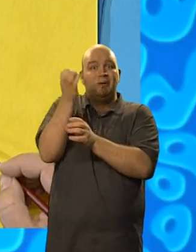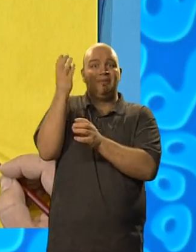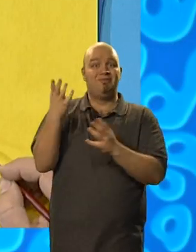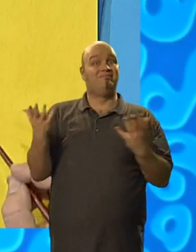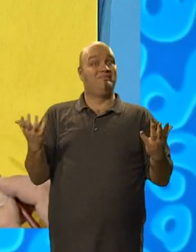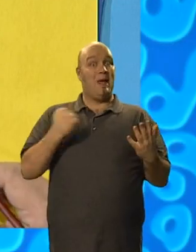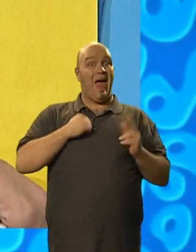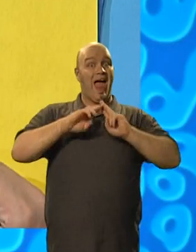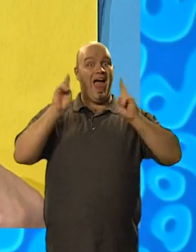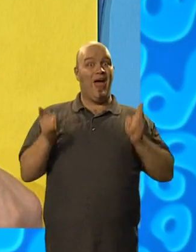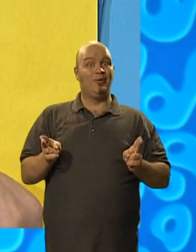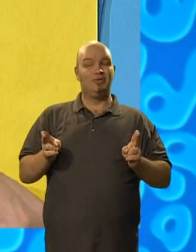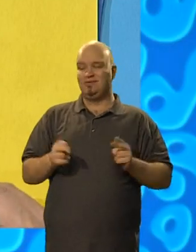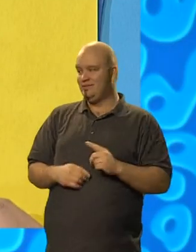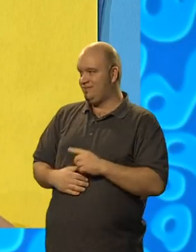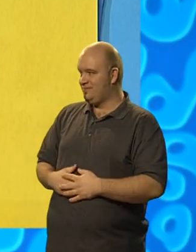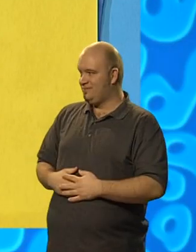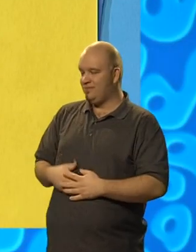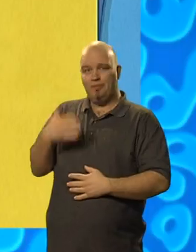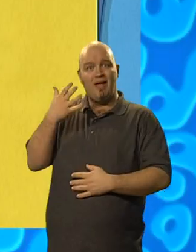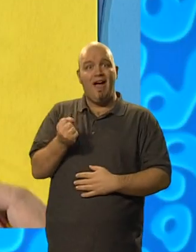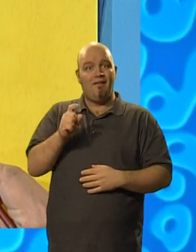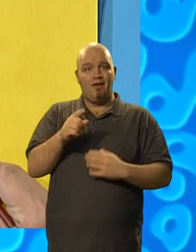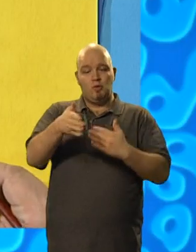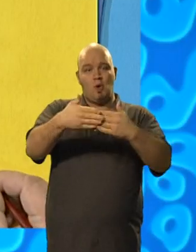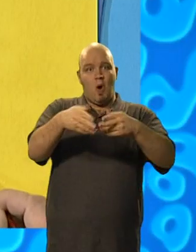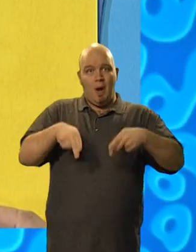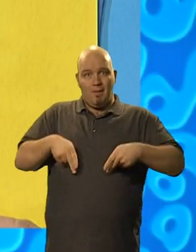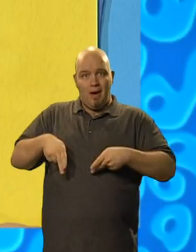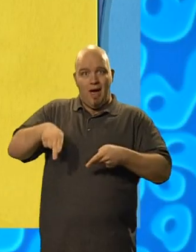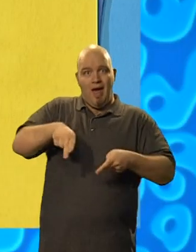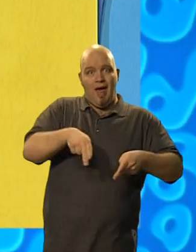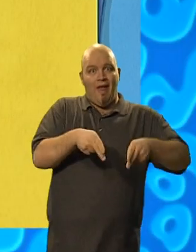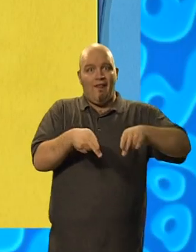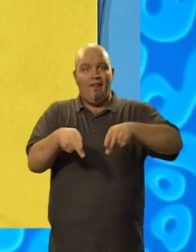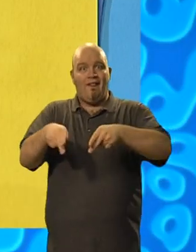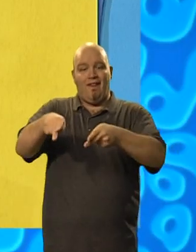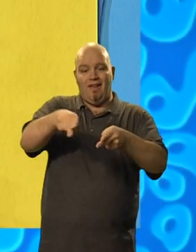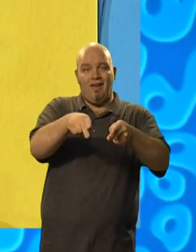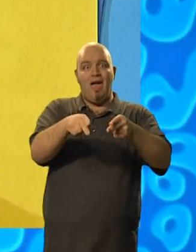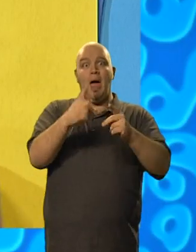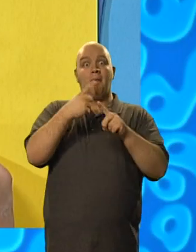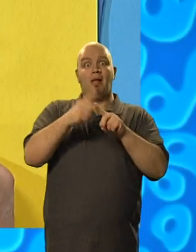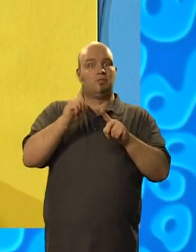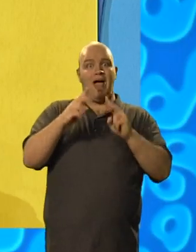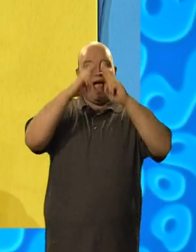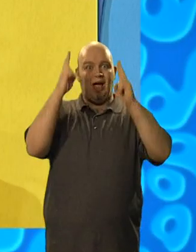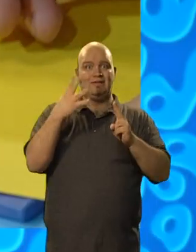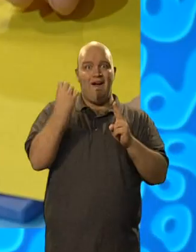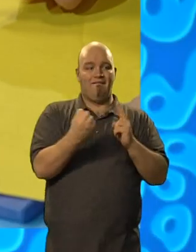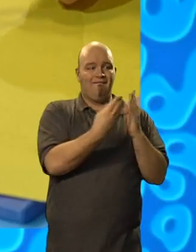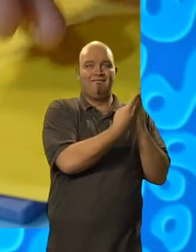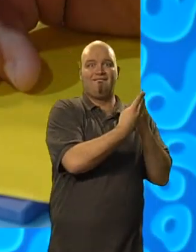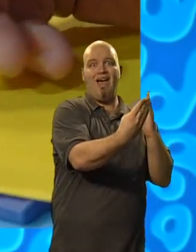my house. And I've got a nice path leading up to the door. There's a fence around the house.